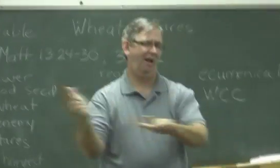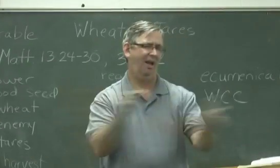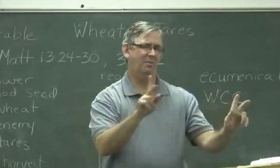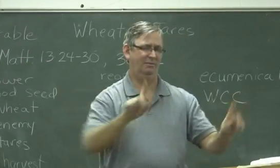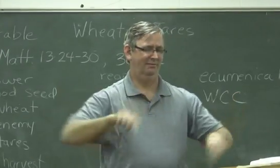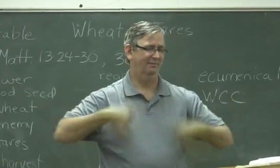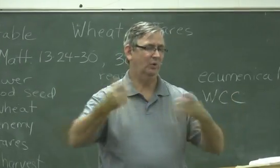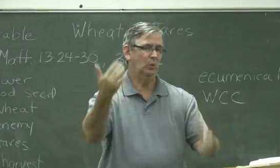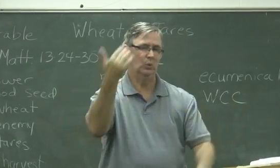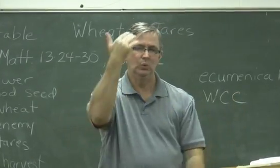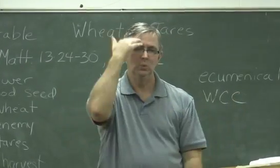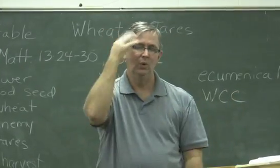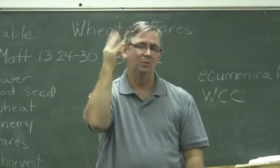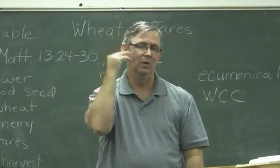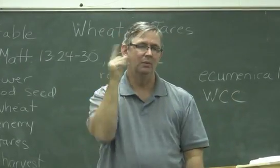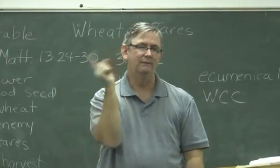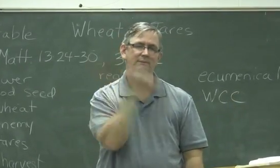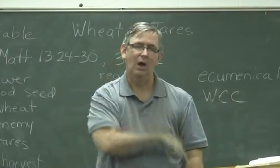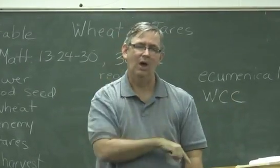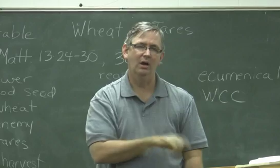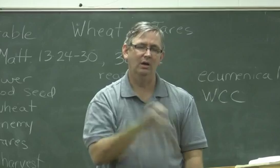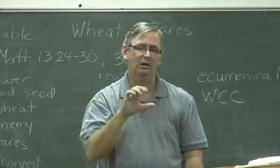president. And everybody knows that